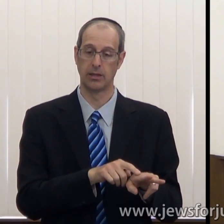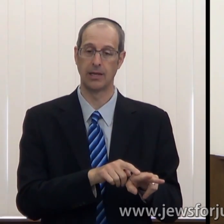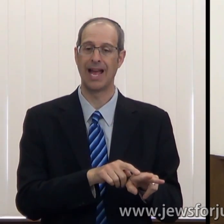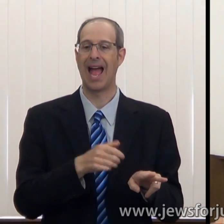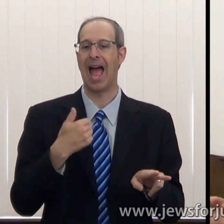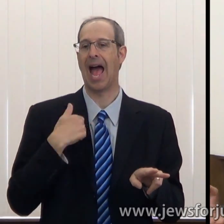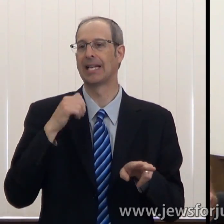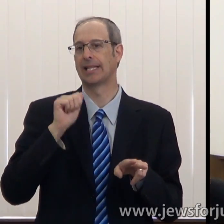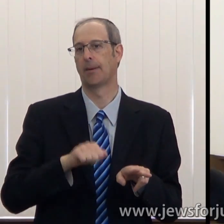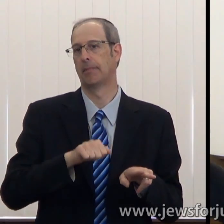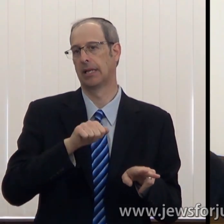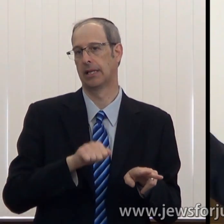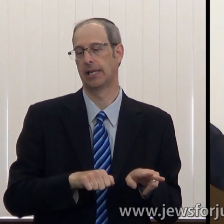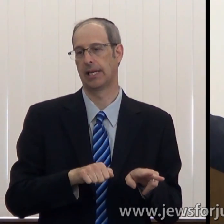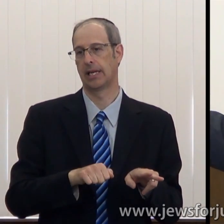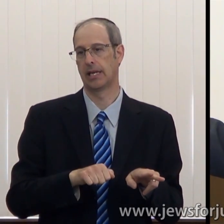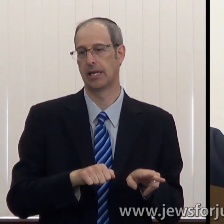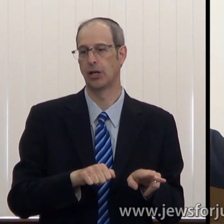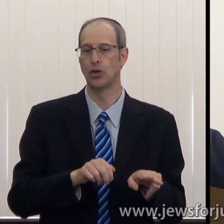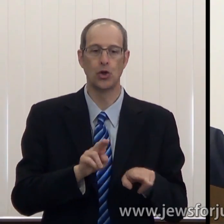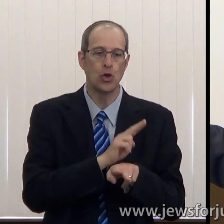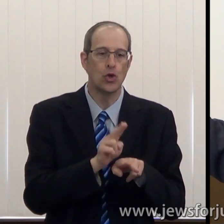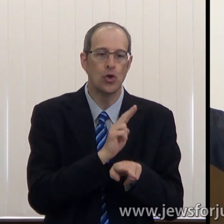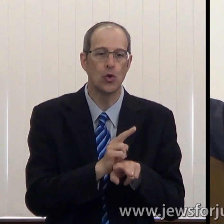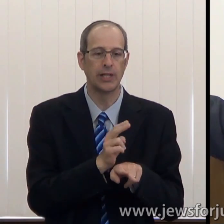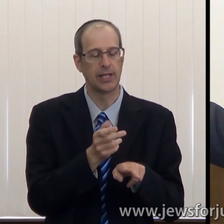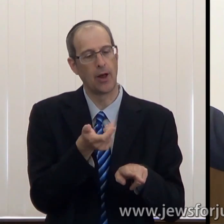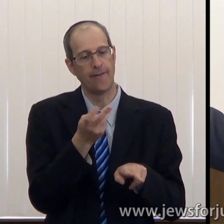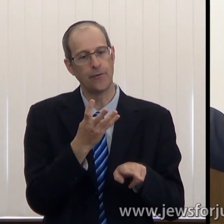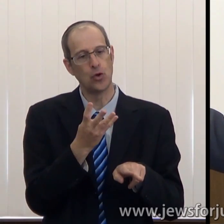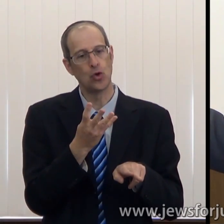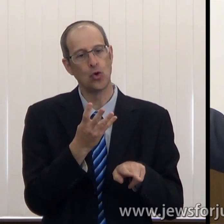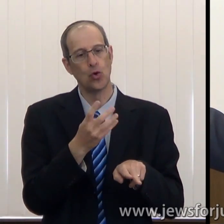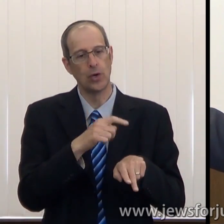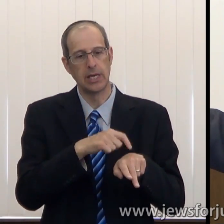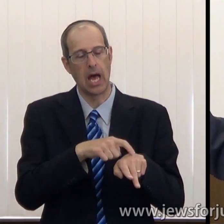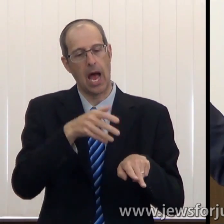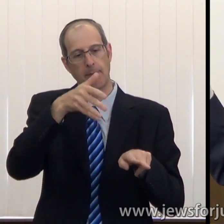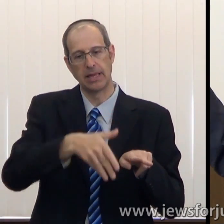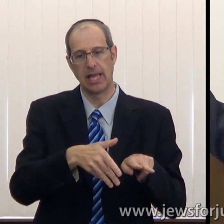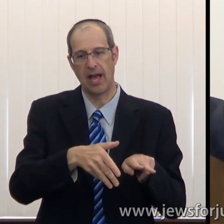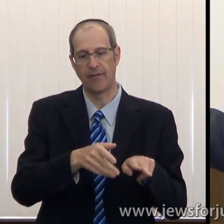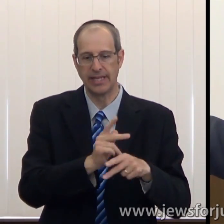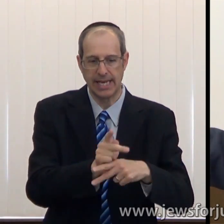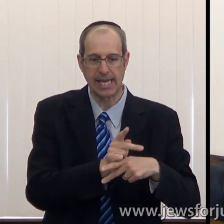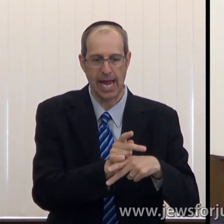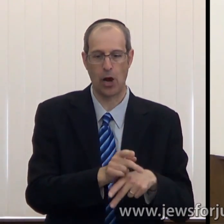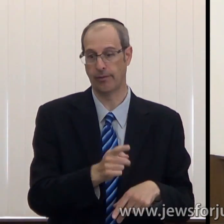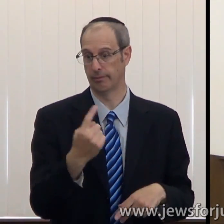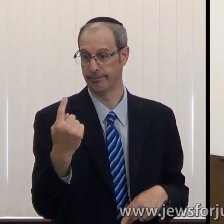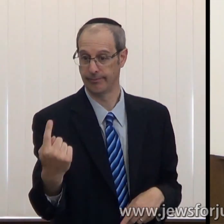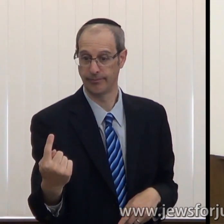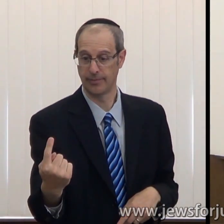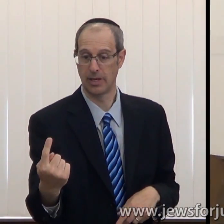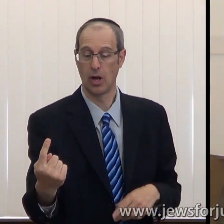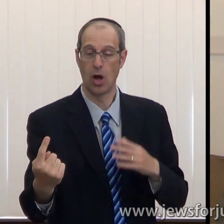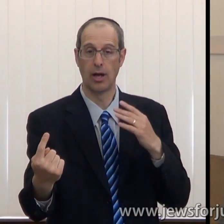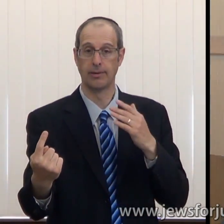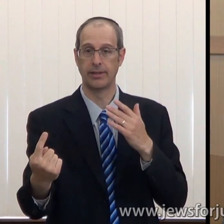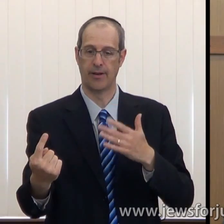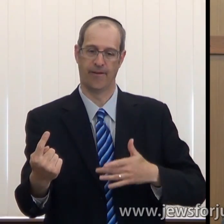ability to spend his last few minutes taking care of someone else, making that other person feel good.